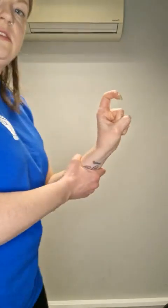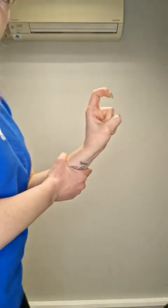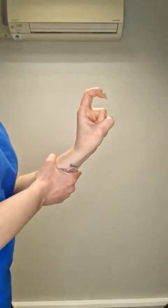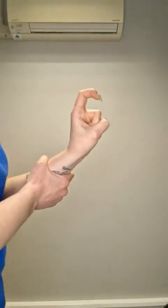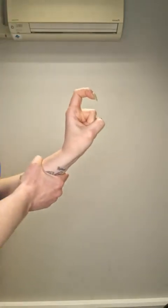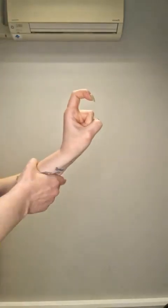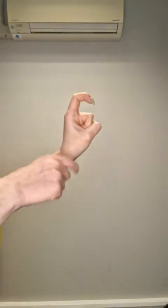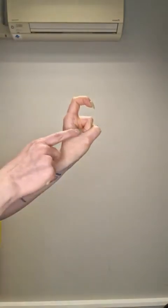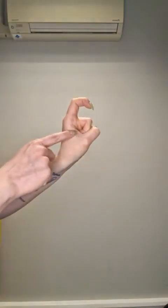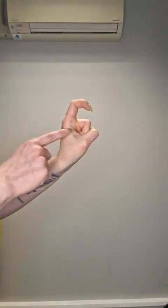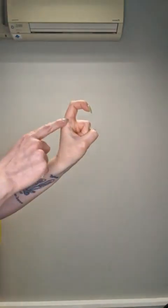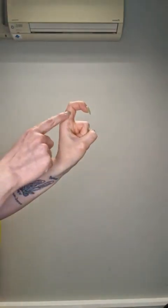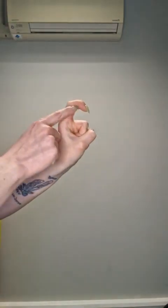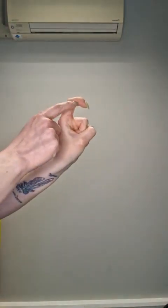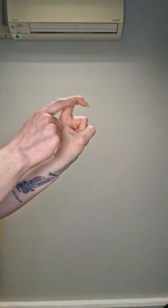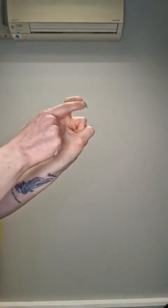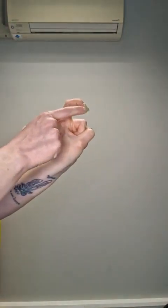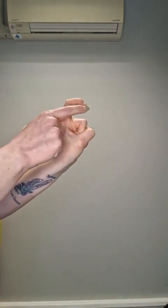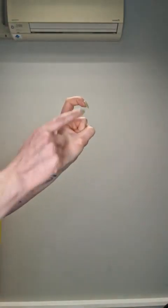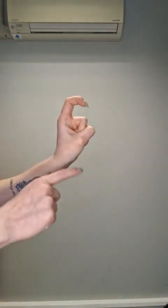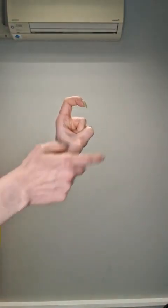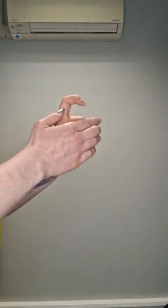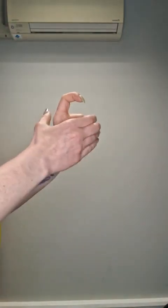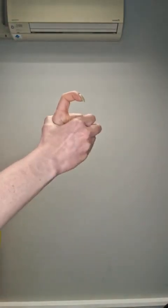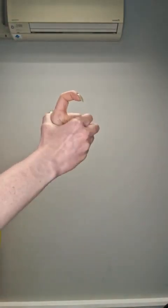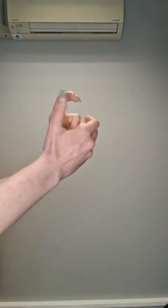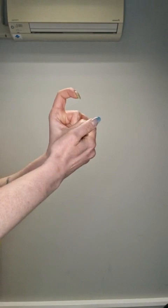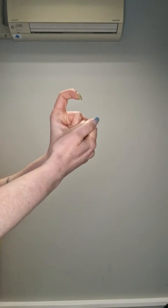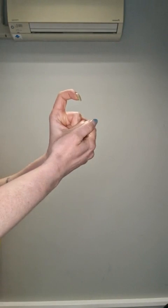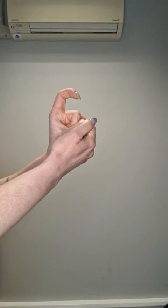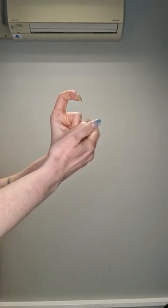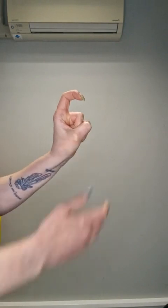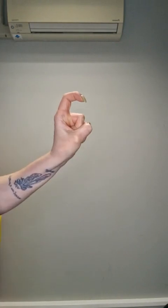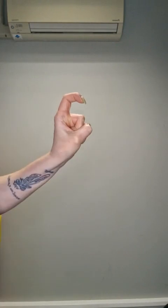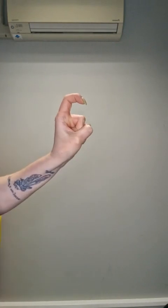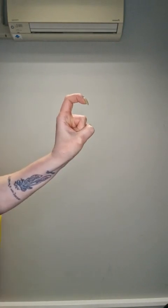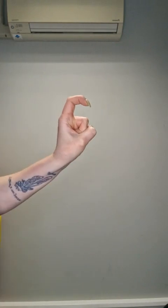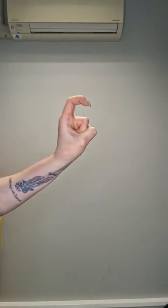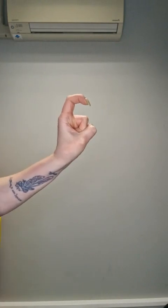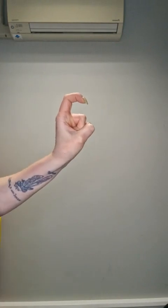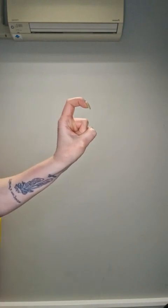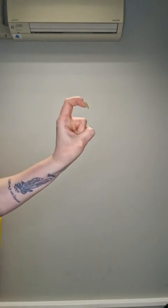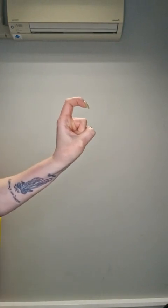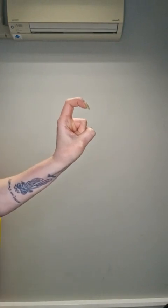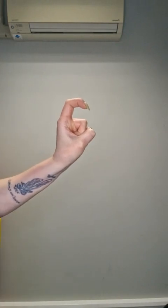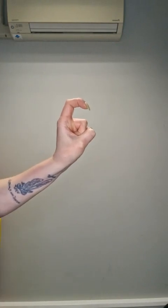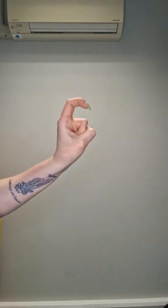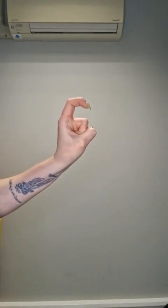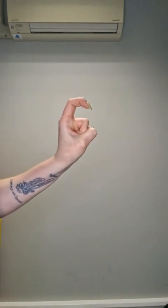So you see my shape there, it's just hooked over, but everything else is all tucked away. This is an R hand.